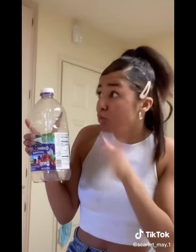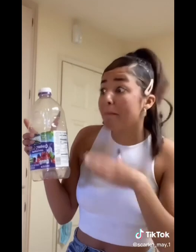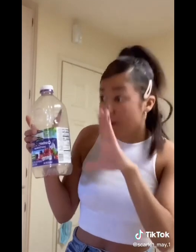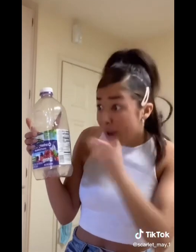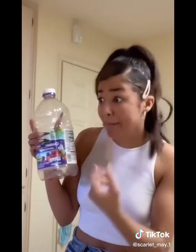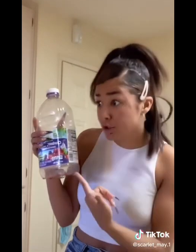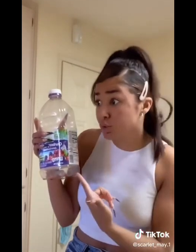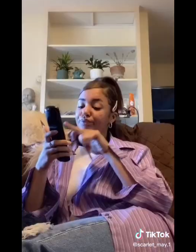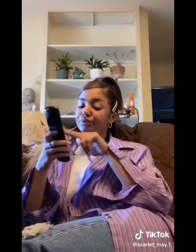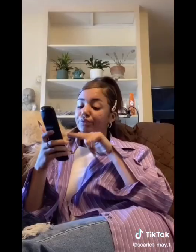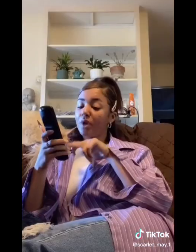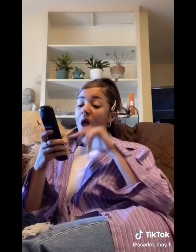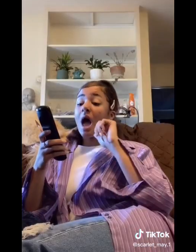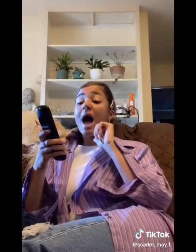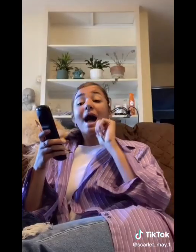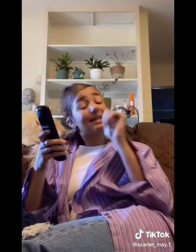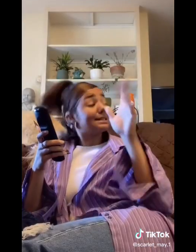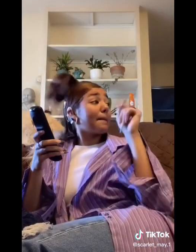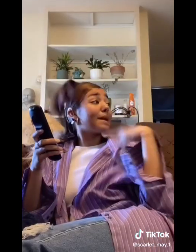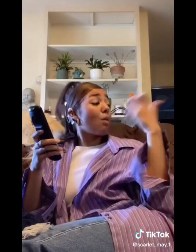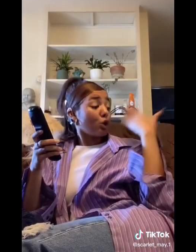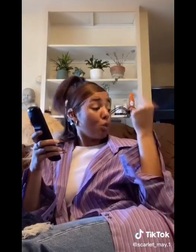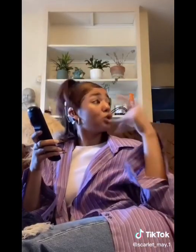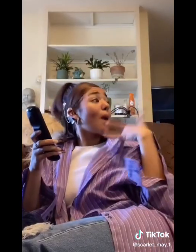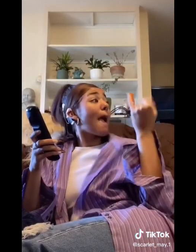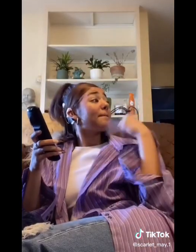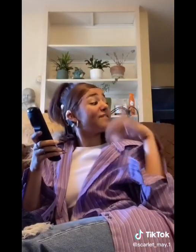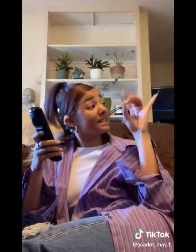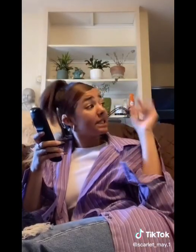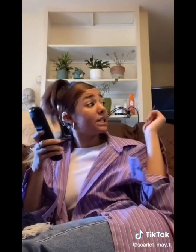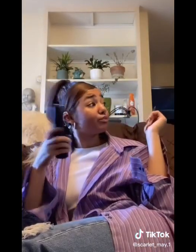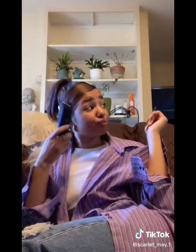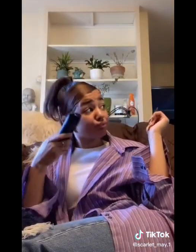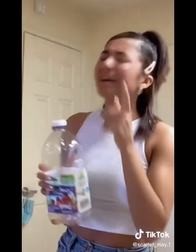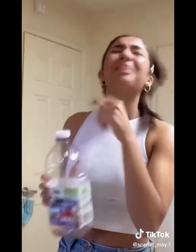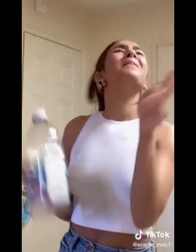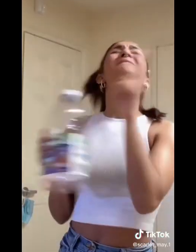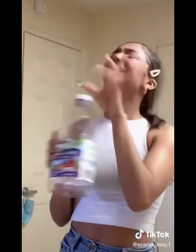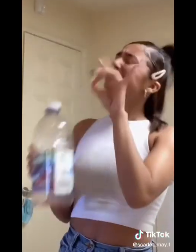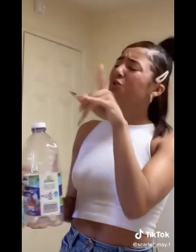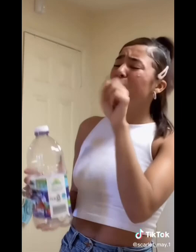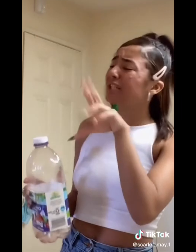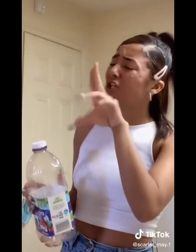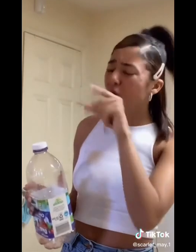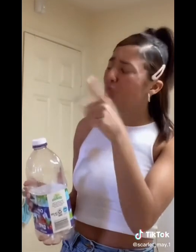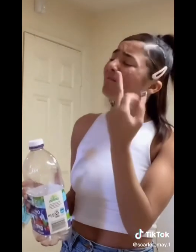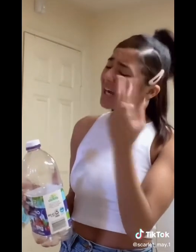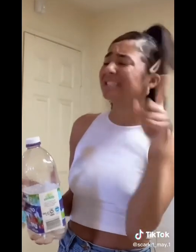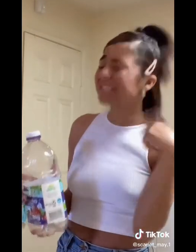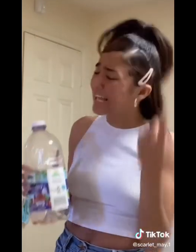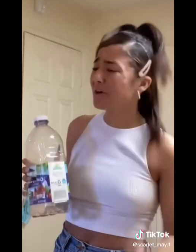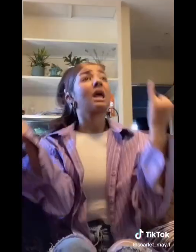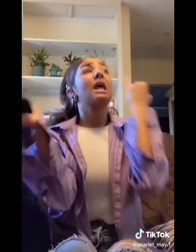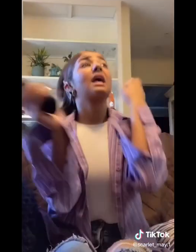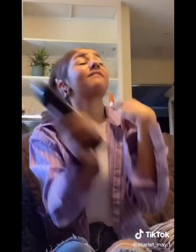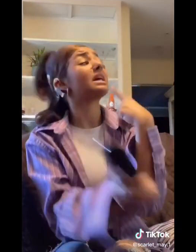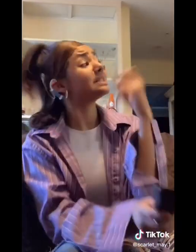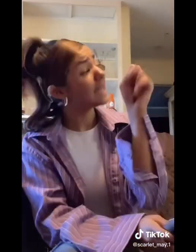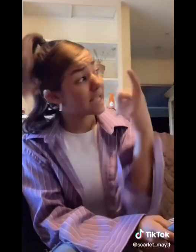cranberry juice? I didn't, but I want to know what was going to happen if I did. The fuck did you? Yes or no, you fucking psycho? If I say yes, what's going to